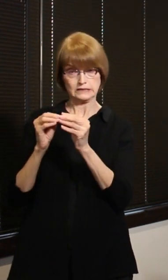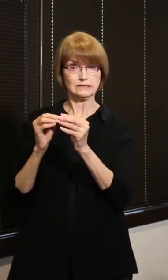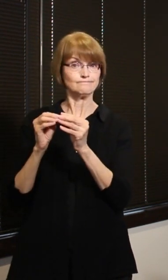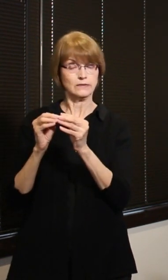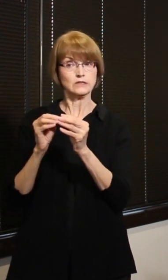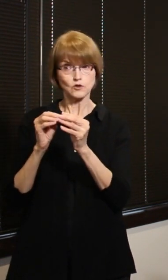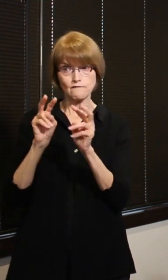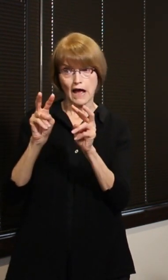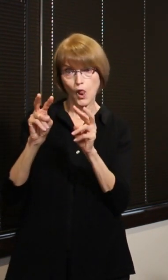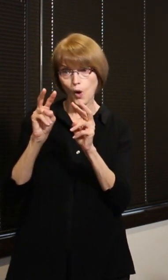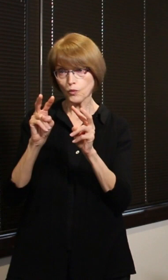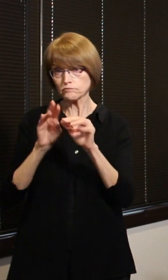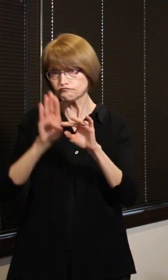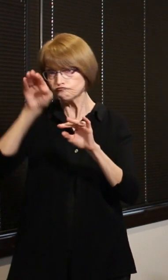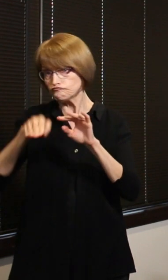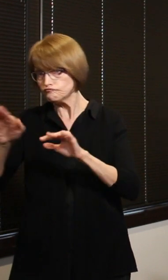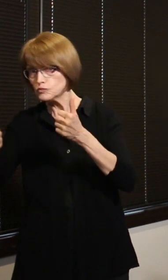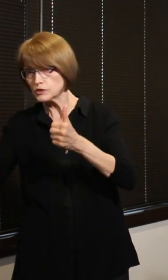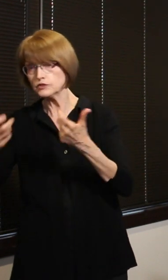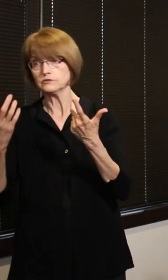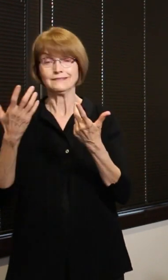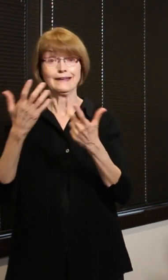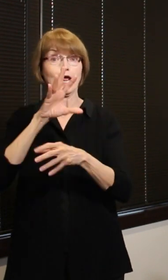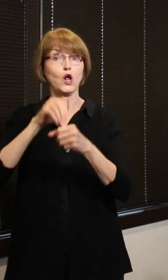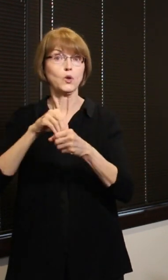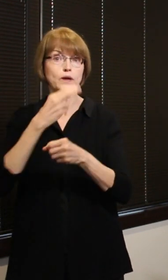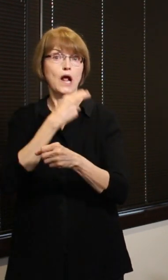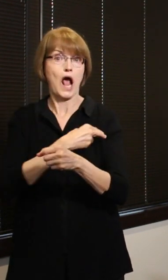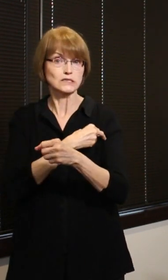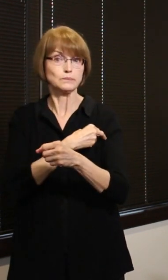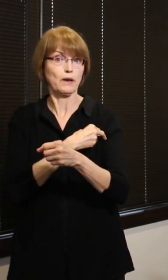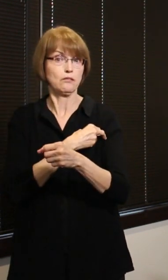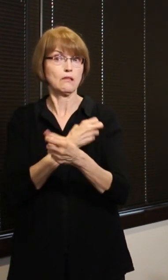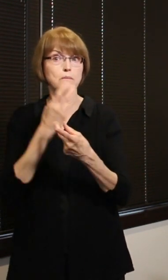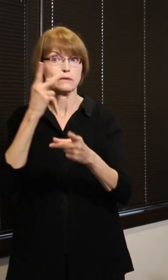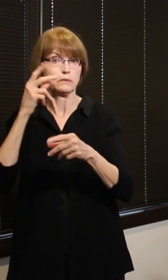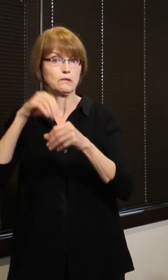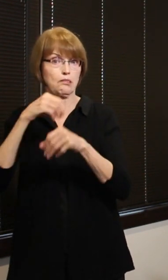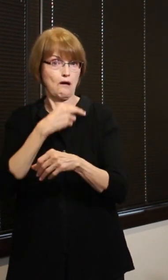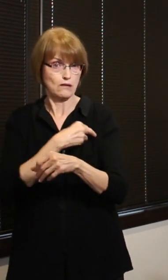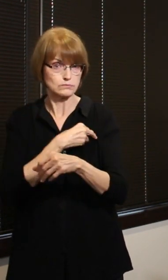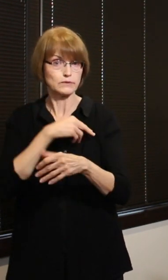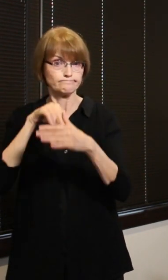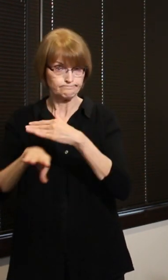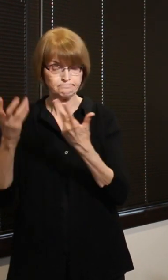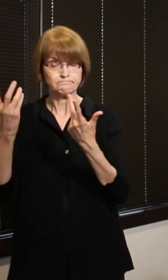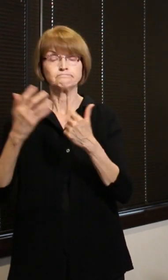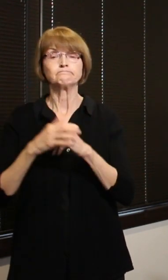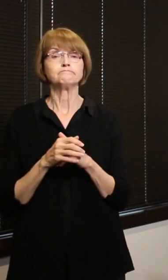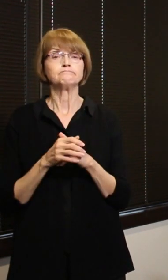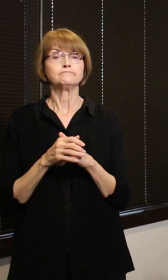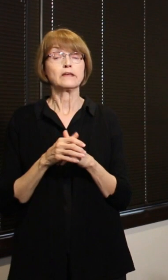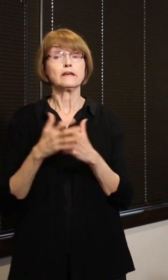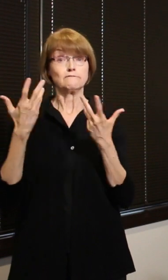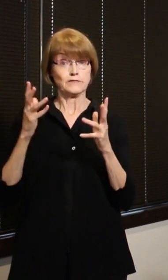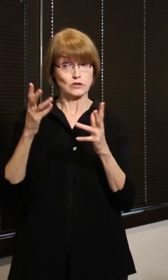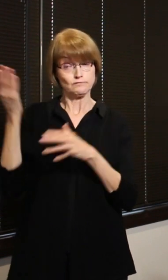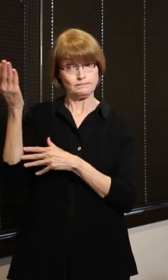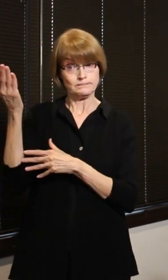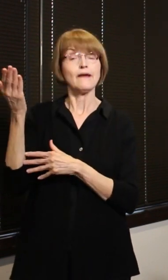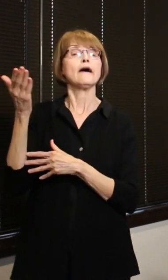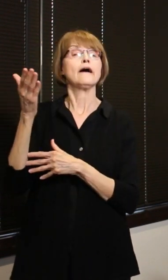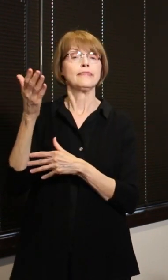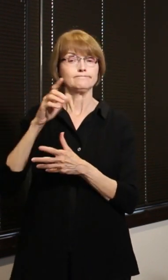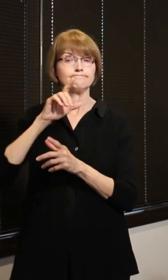data. And I would like to share that with you now, and then we'll get to some questions from the media. So